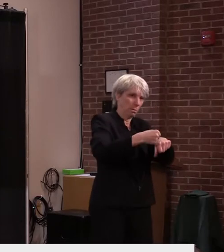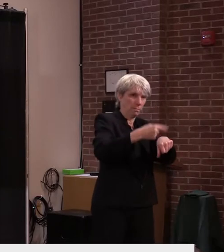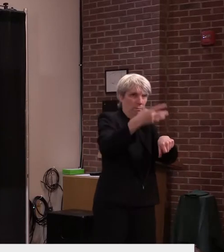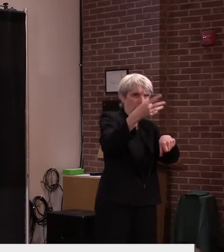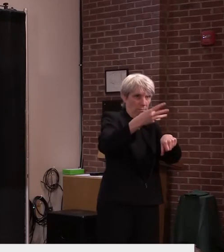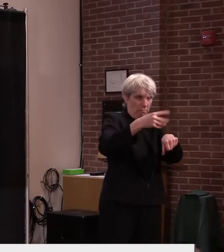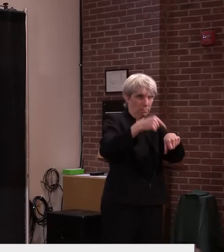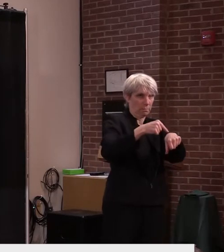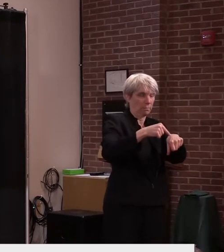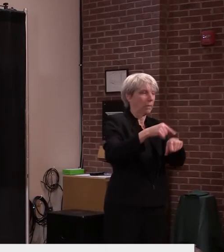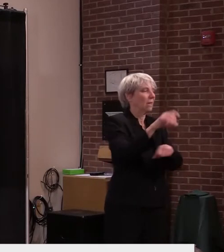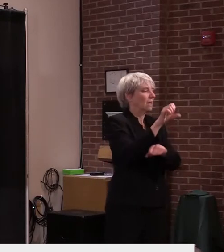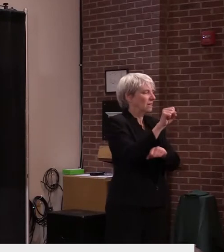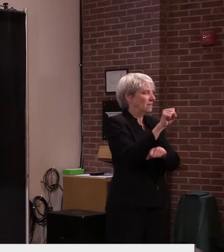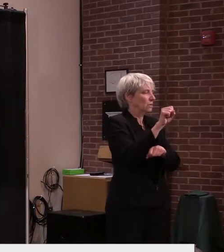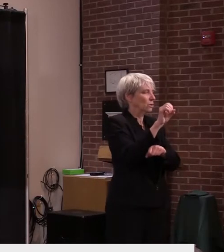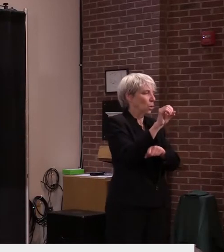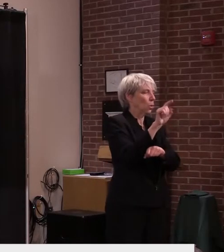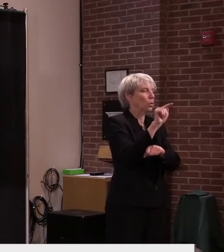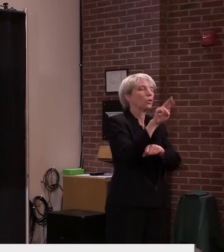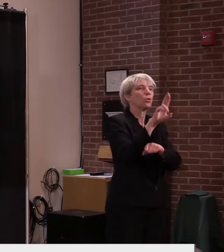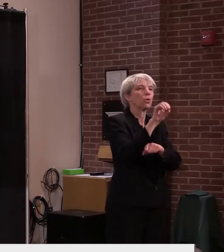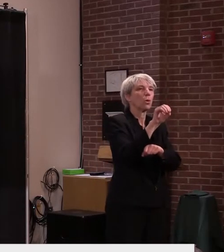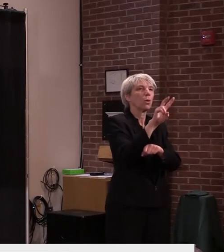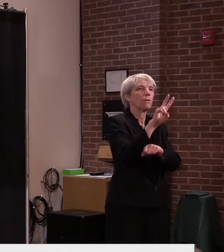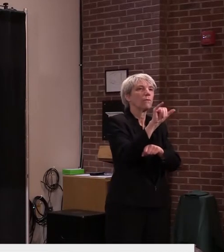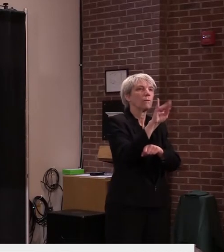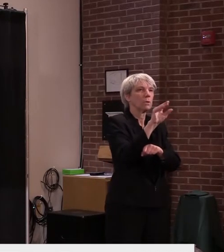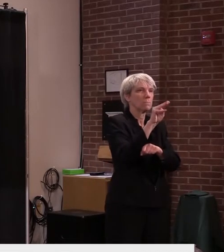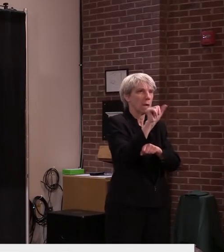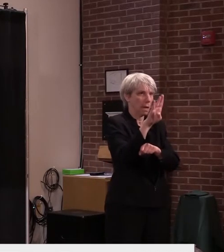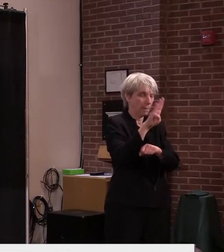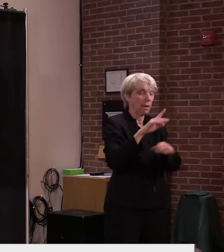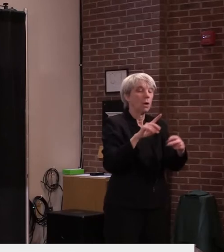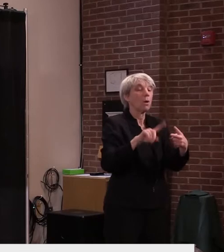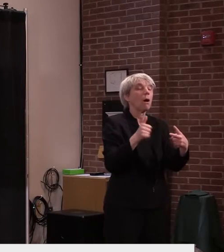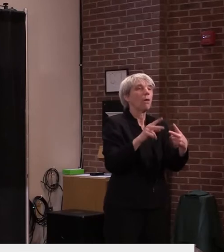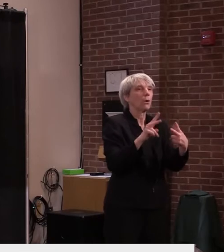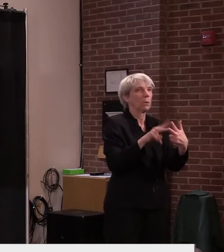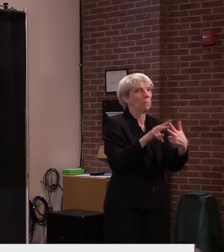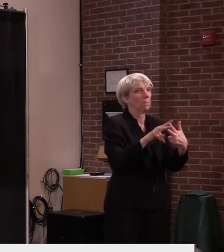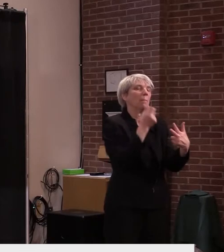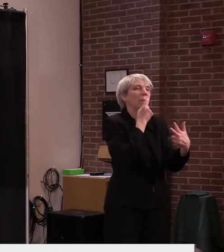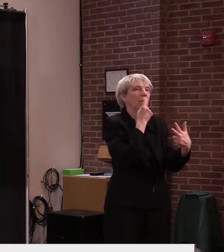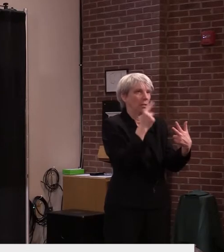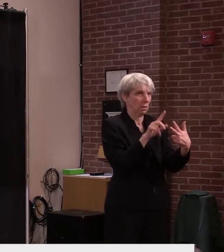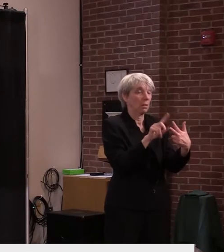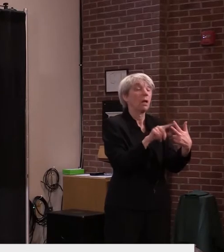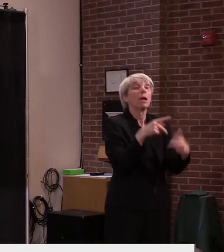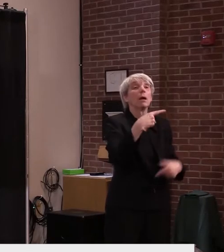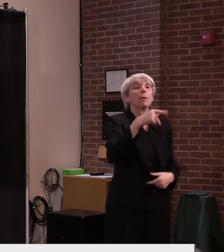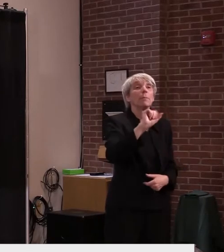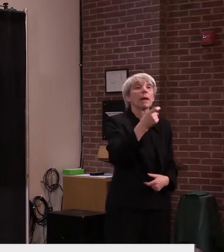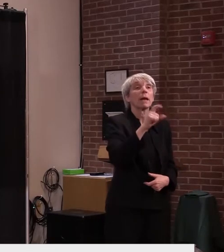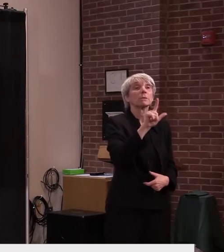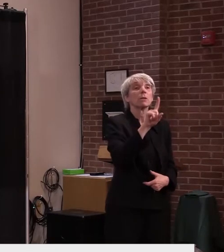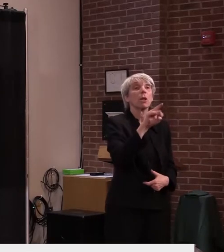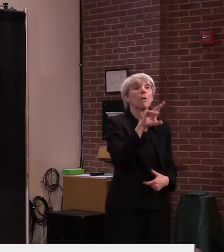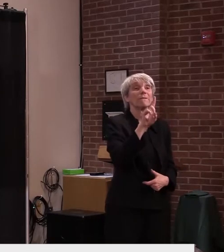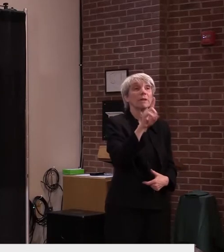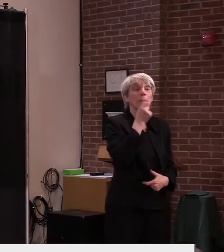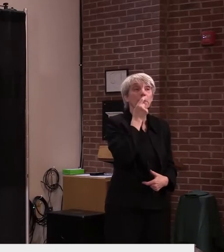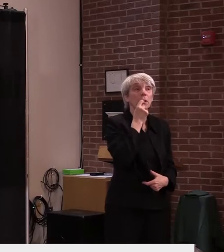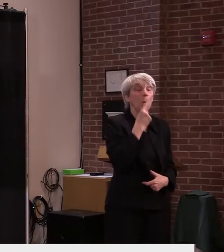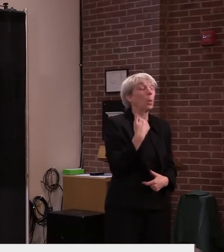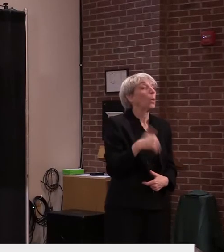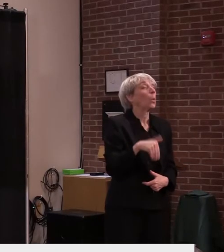infusion, sotrovimab, and two oral medications. One of these, Paxlovid, has very